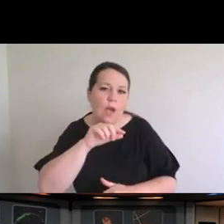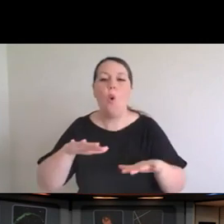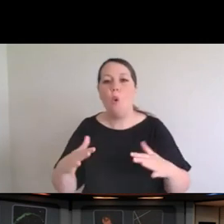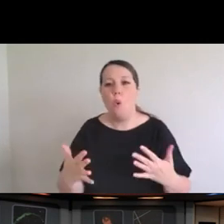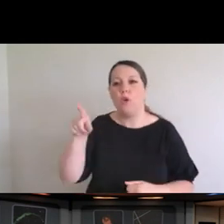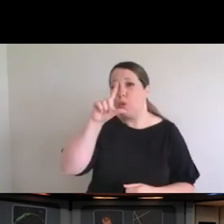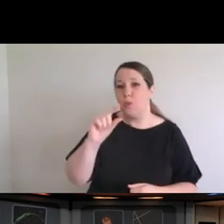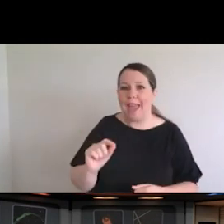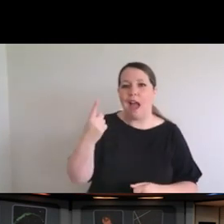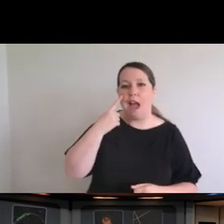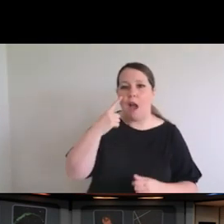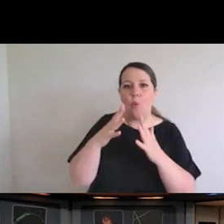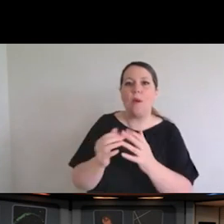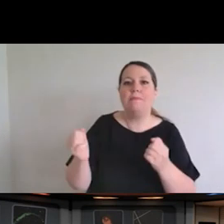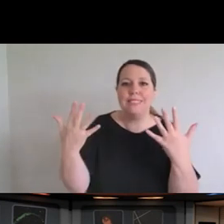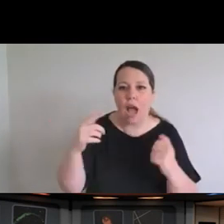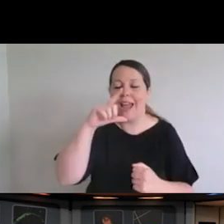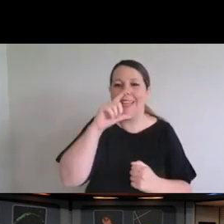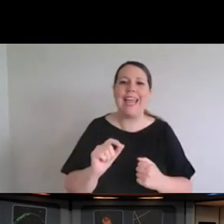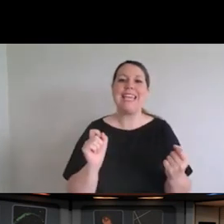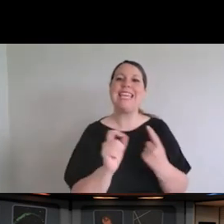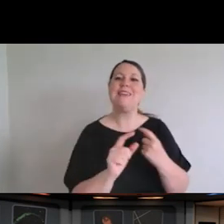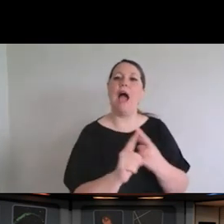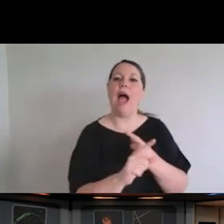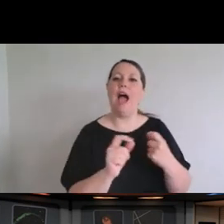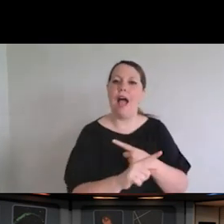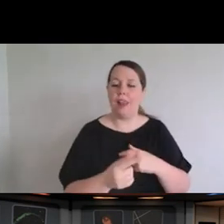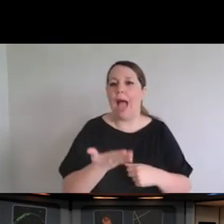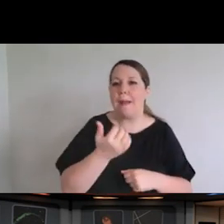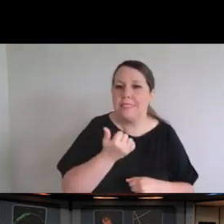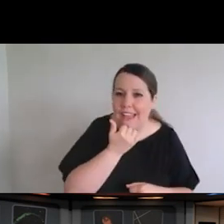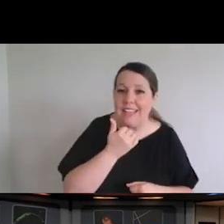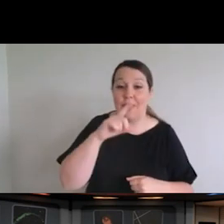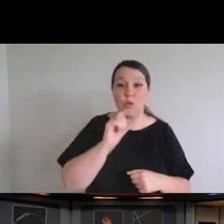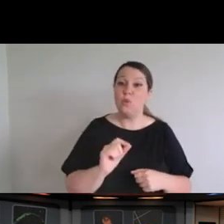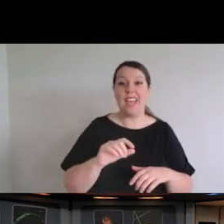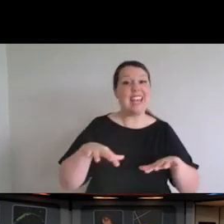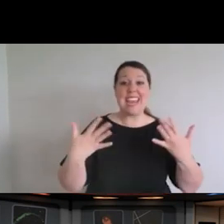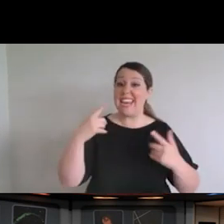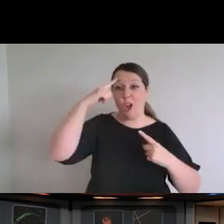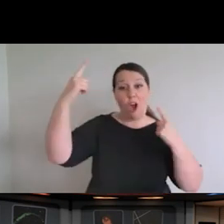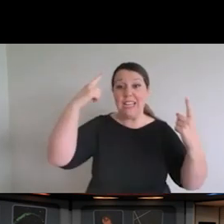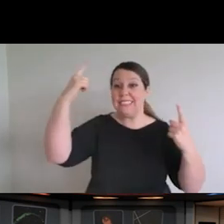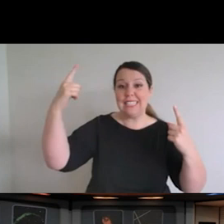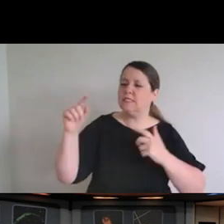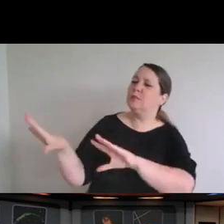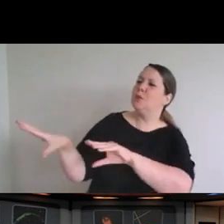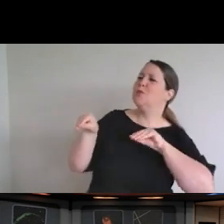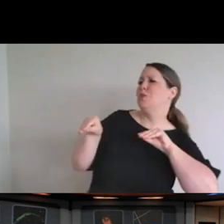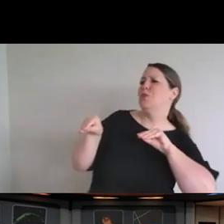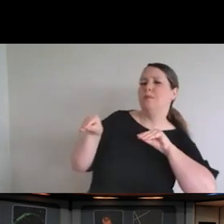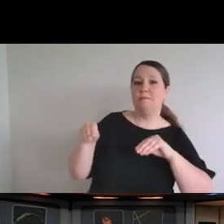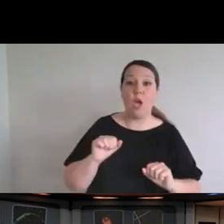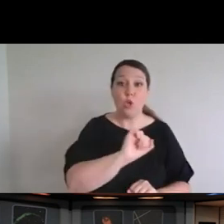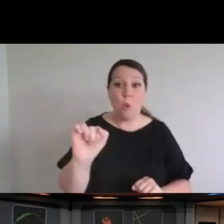updates, because feel free to steal any ideas we have and send us any of your ideas. You just go to our website and there's a sign up link right